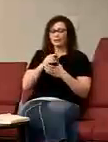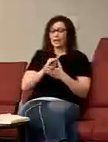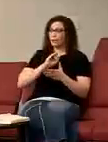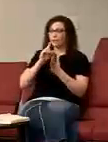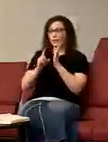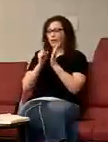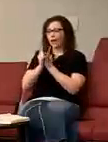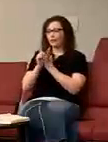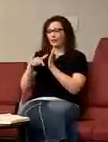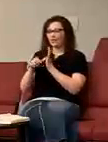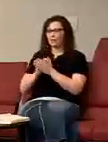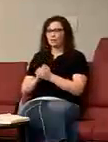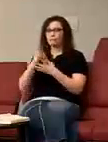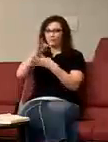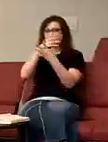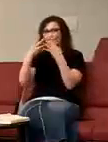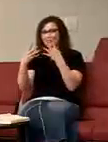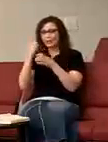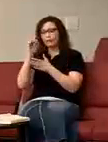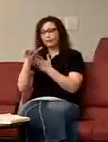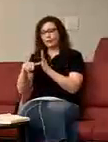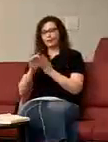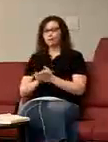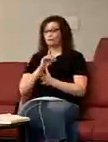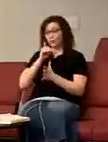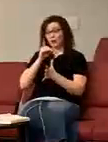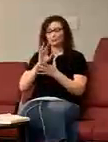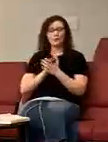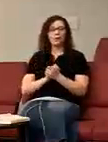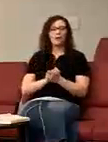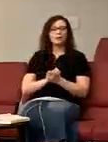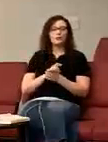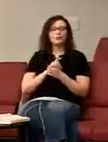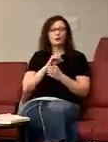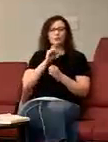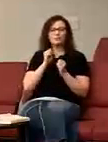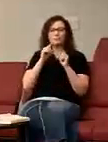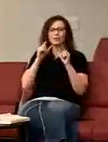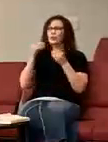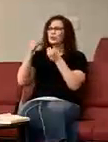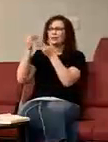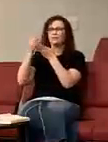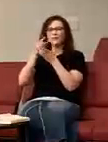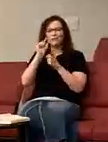But I mean, and that's what always happens. It's amazing when you even give the little things to God.